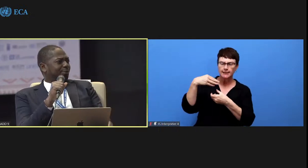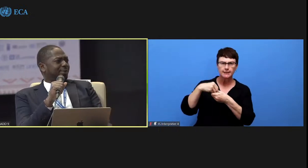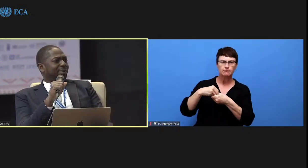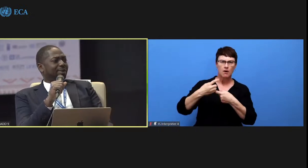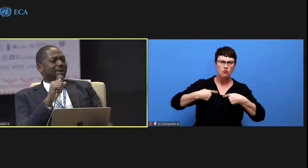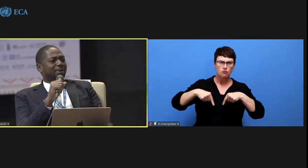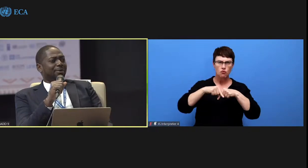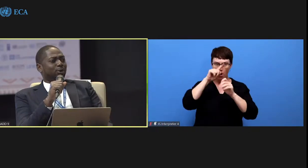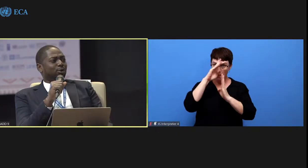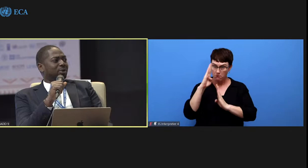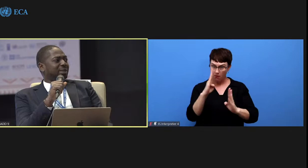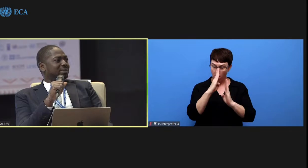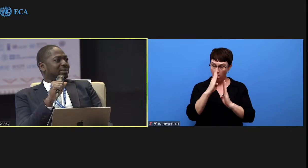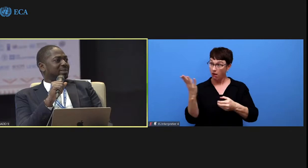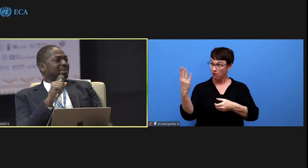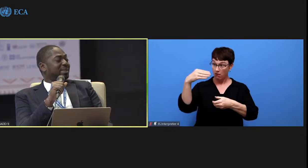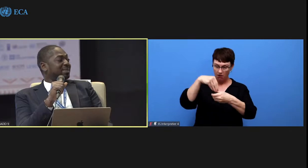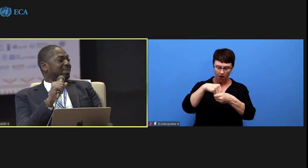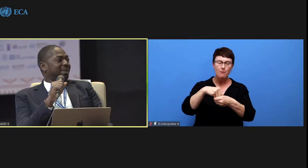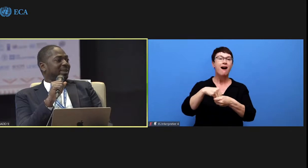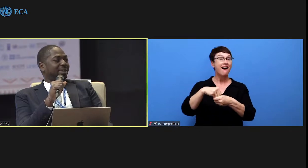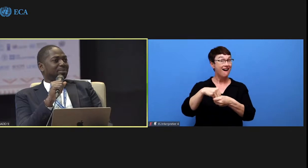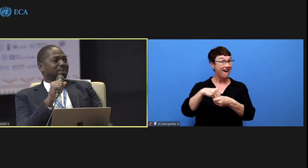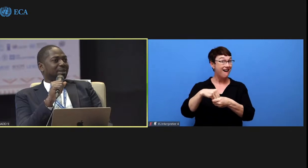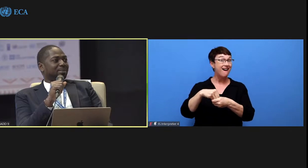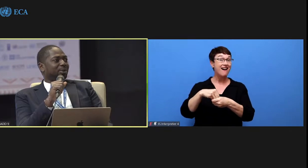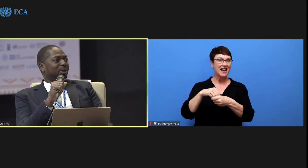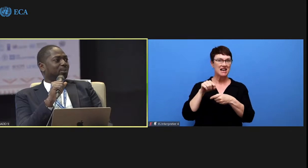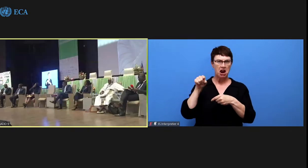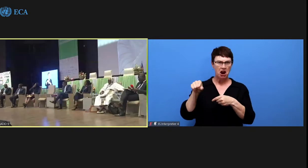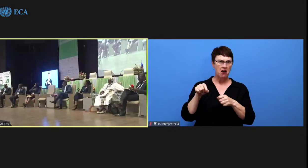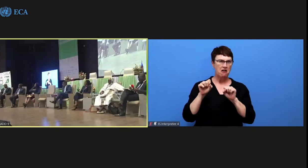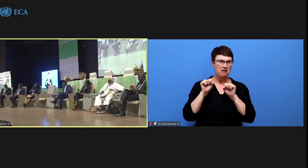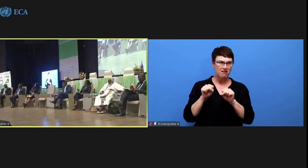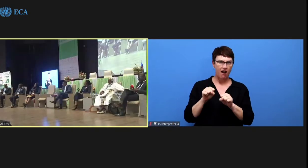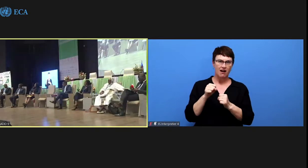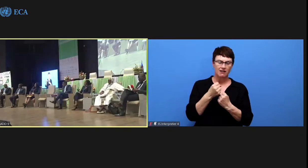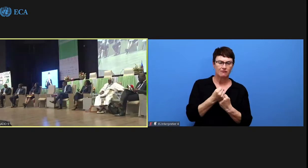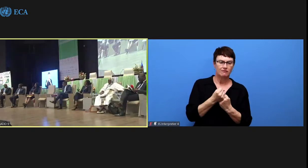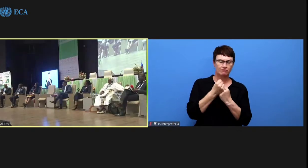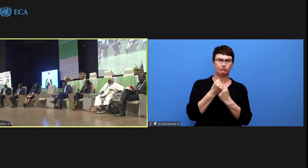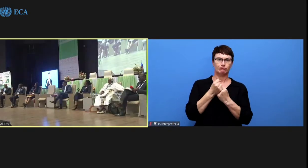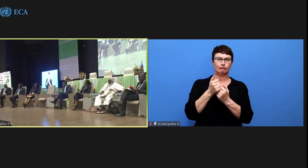one of our fellow colleagues said yesterday, Mr. Emmanuel